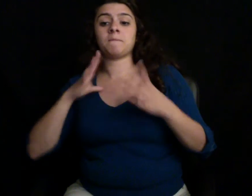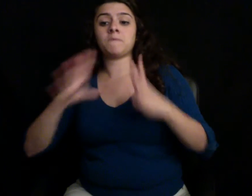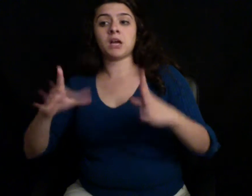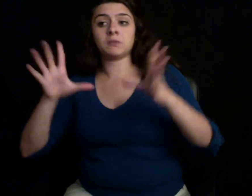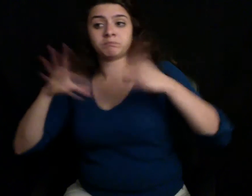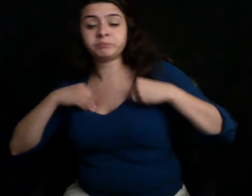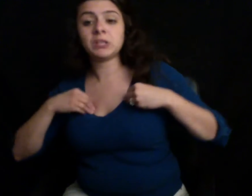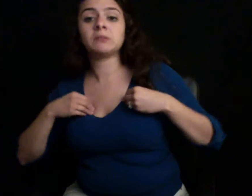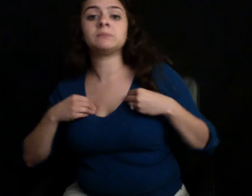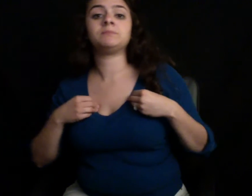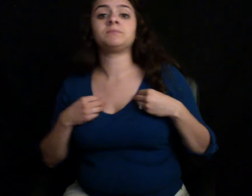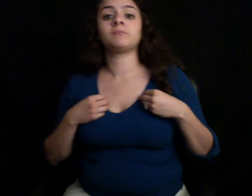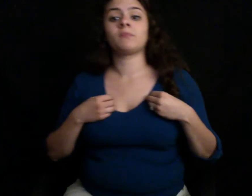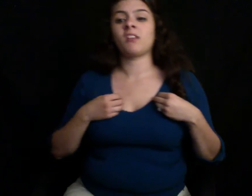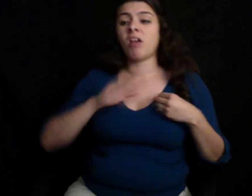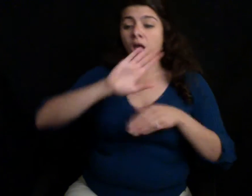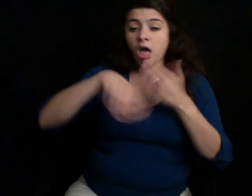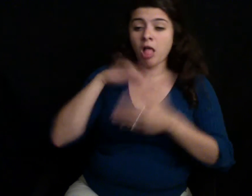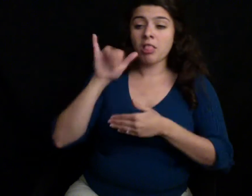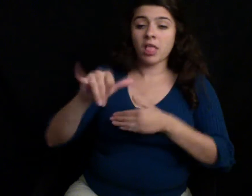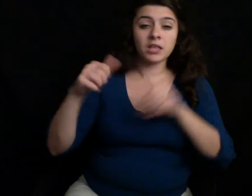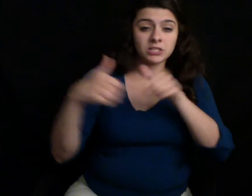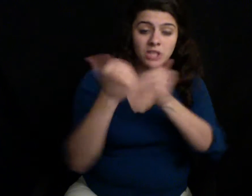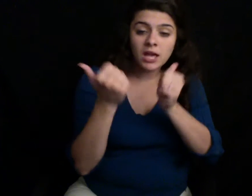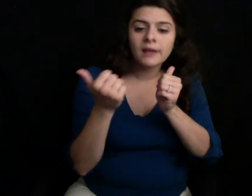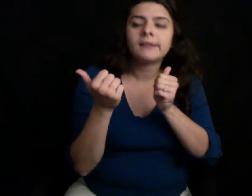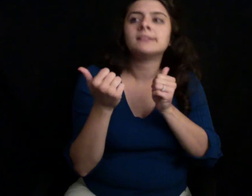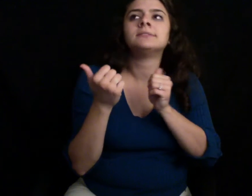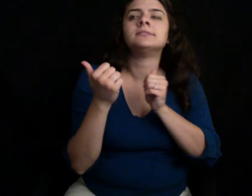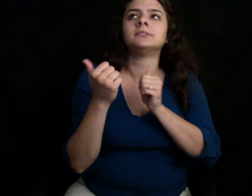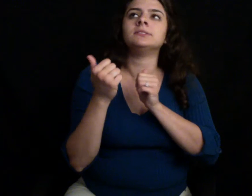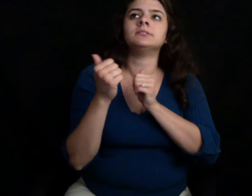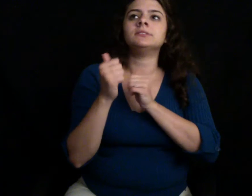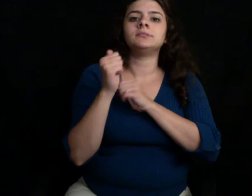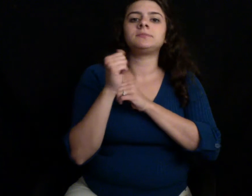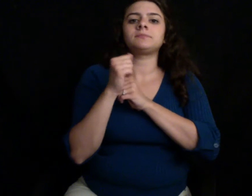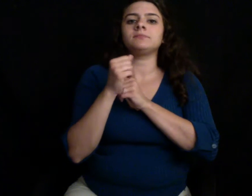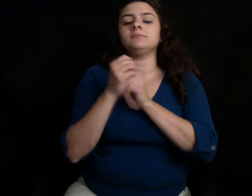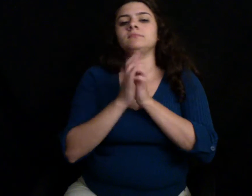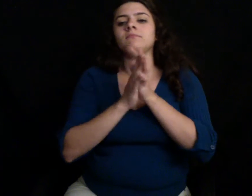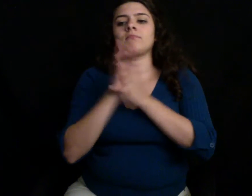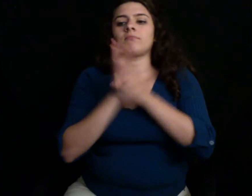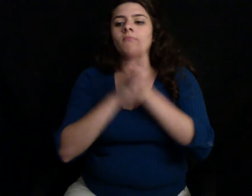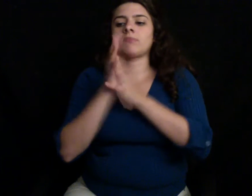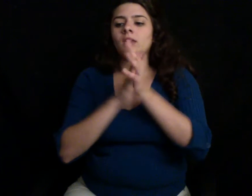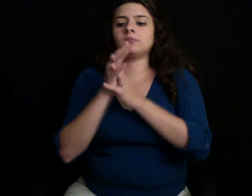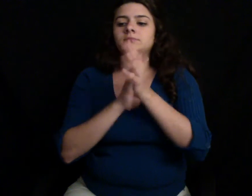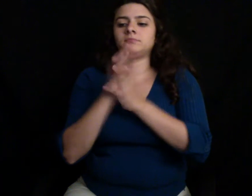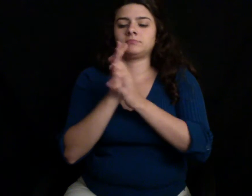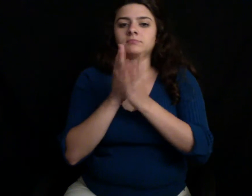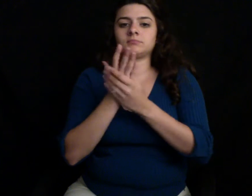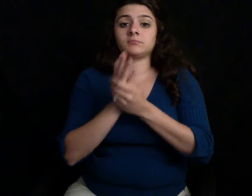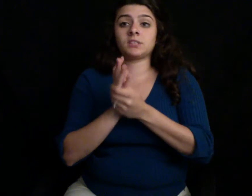all of those little crazy rap challenges that I did kind of honed. I would challenge you to rap using 100 movie titles or 100 these, and I would just